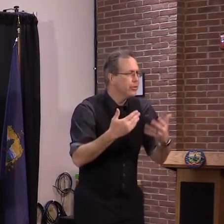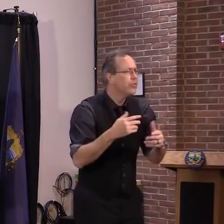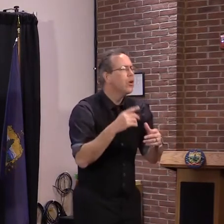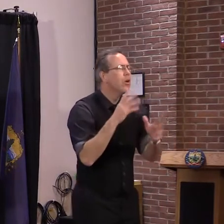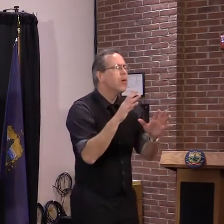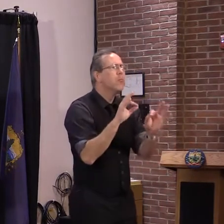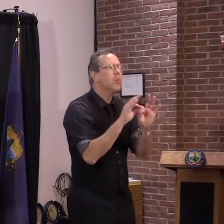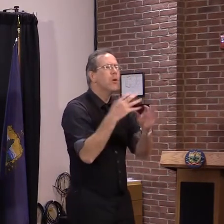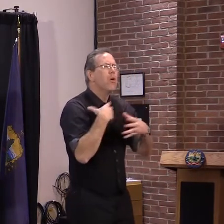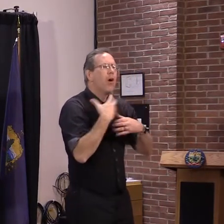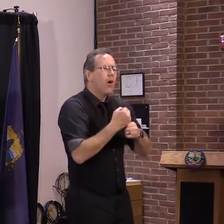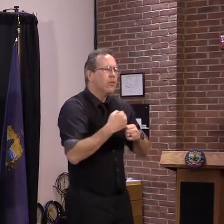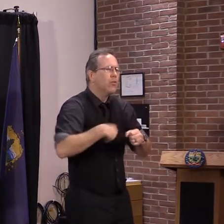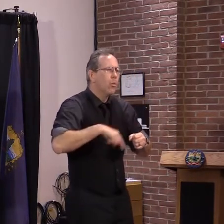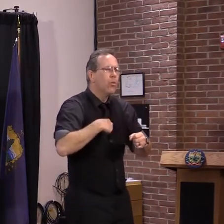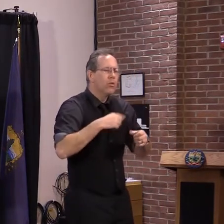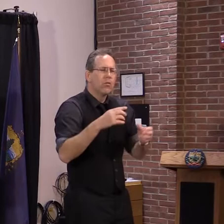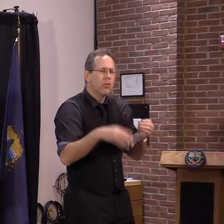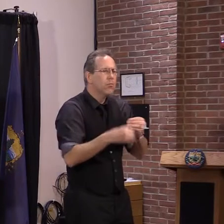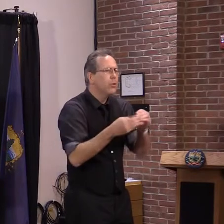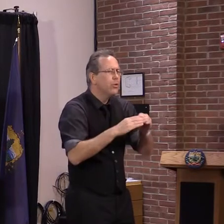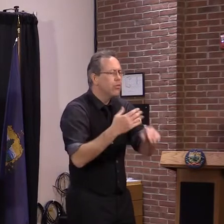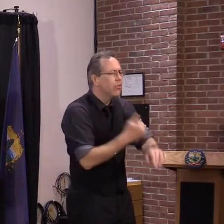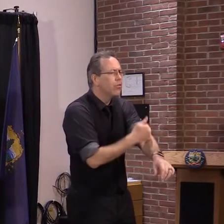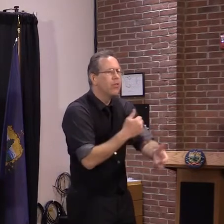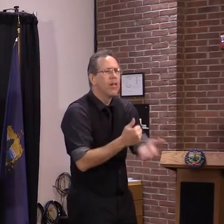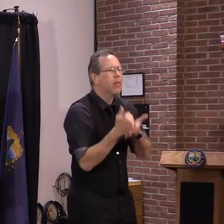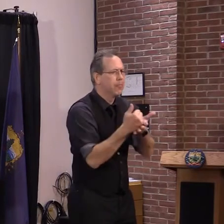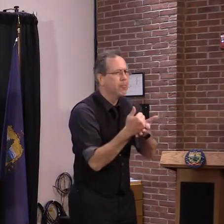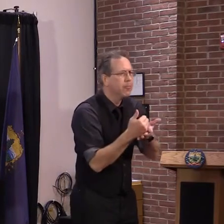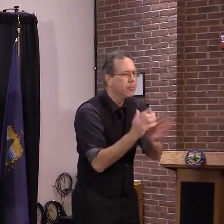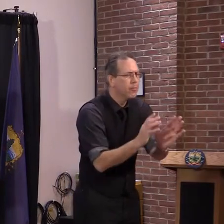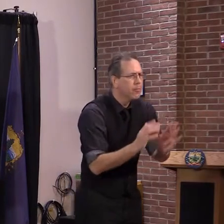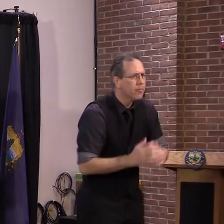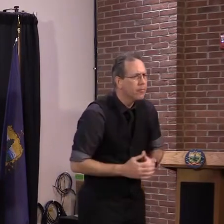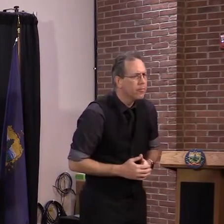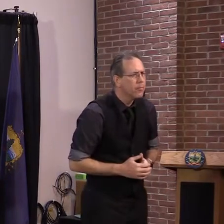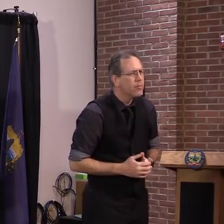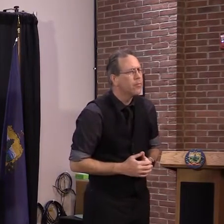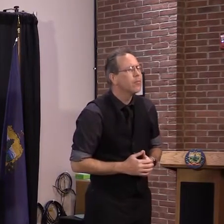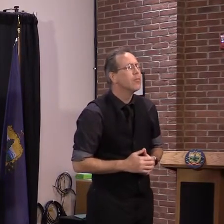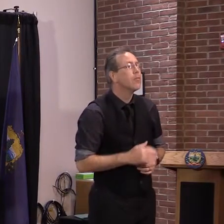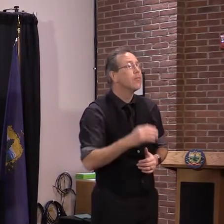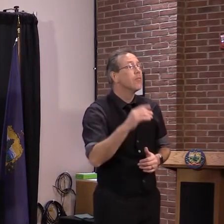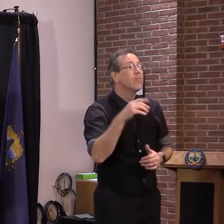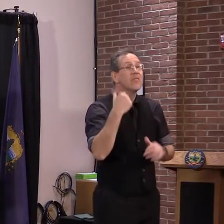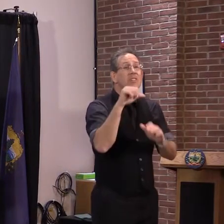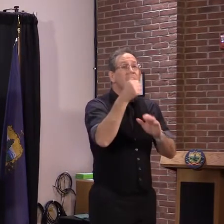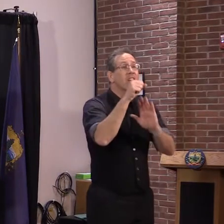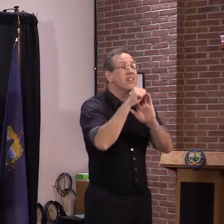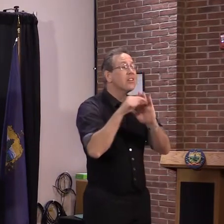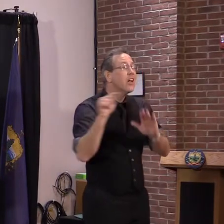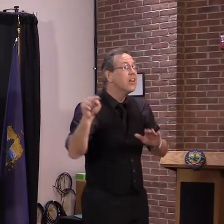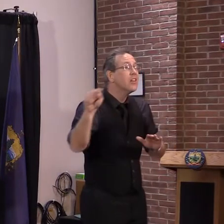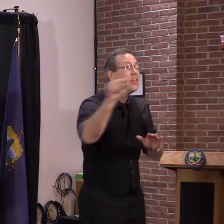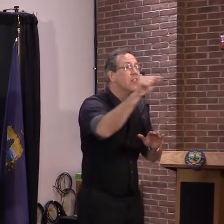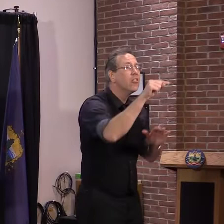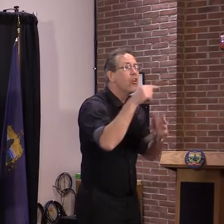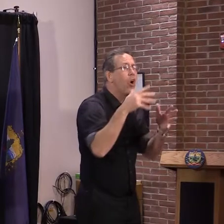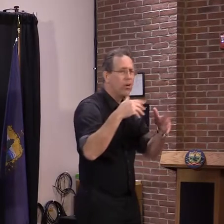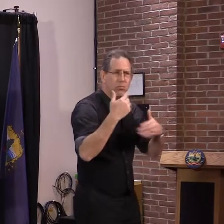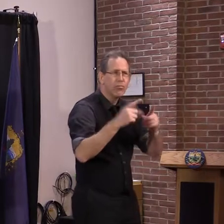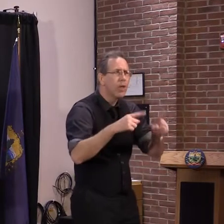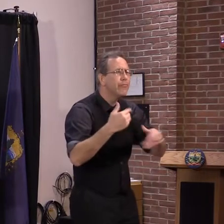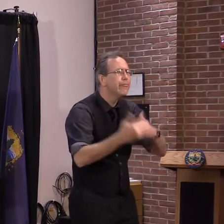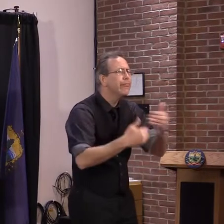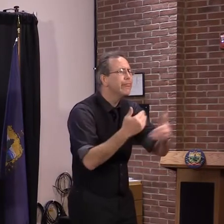safely. The other study that took place across 10 states analyzing messenger